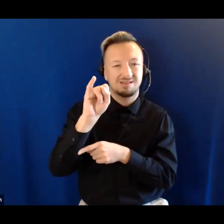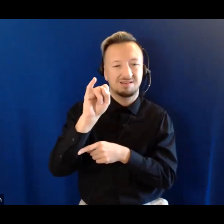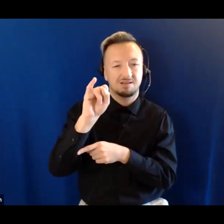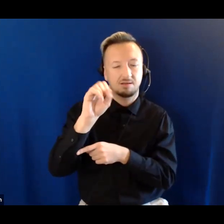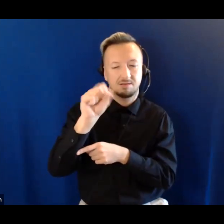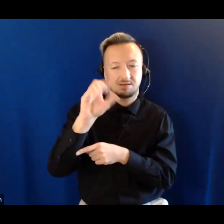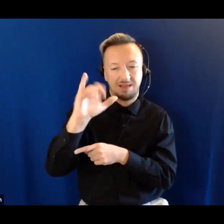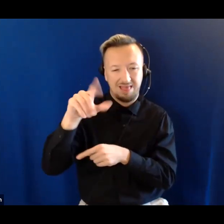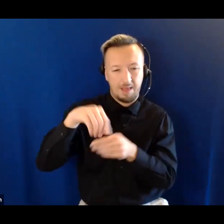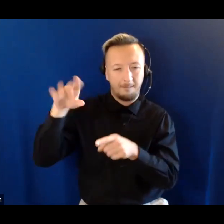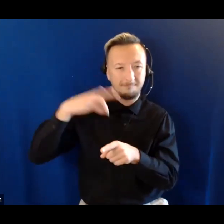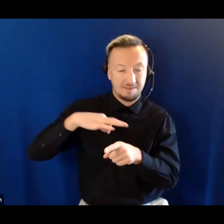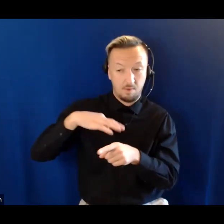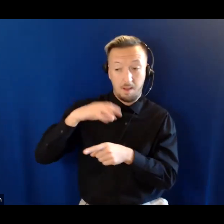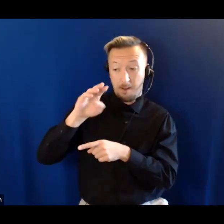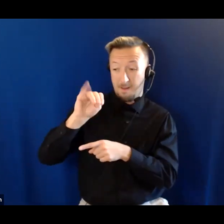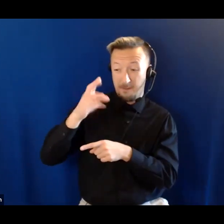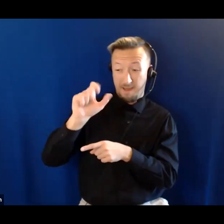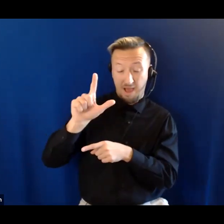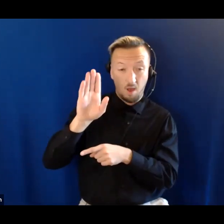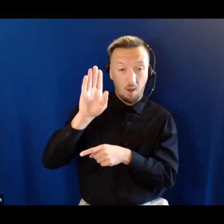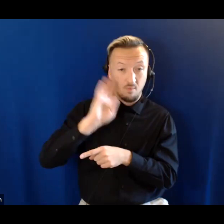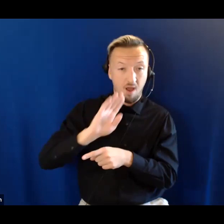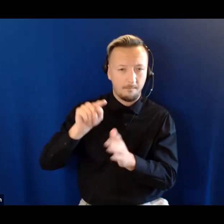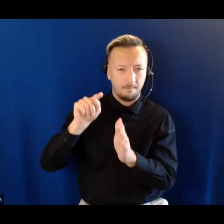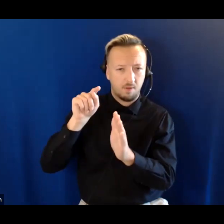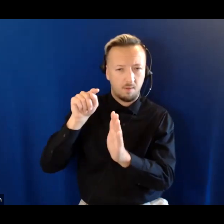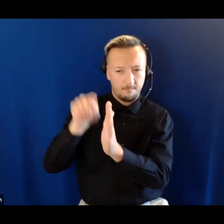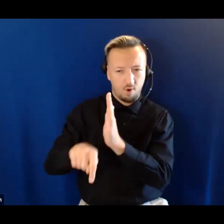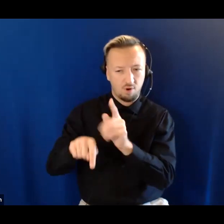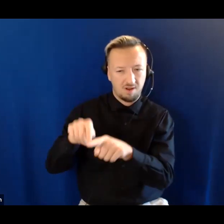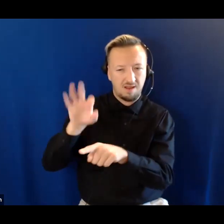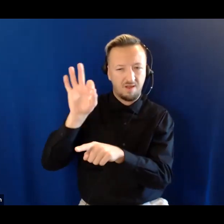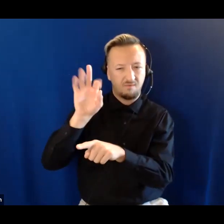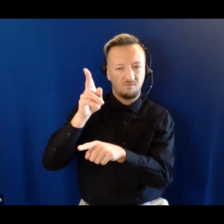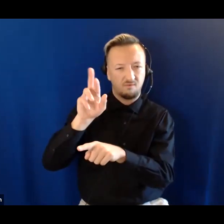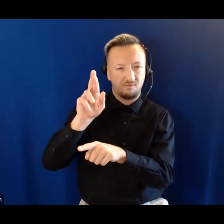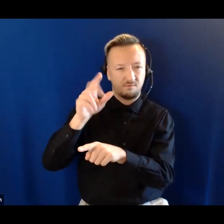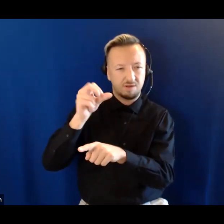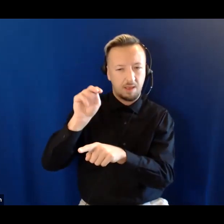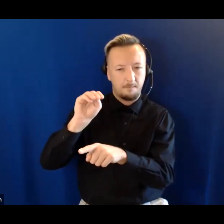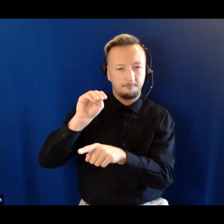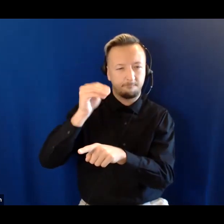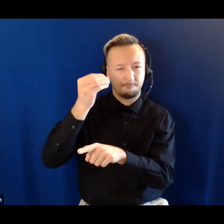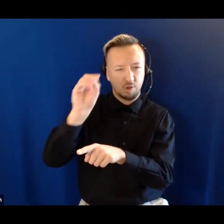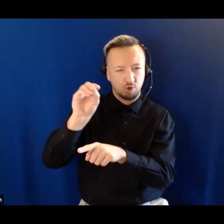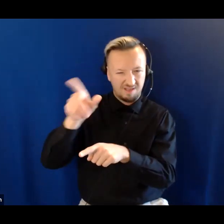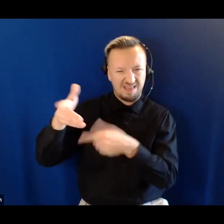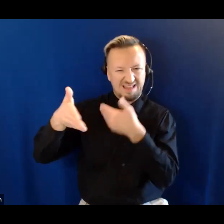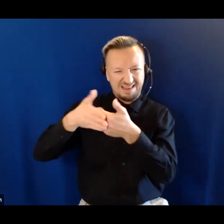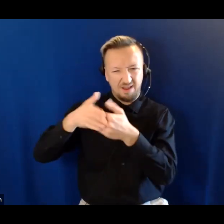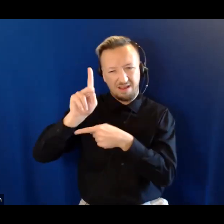happened is when Michael Brown was murdered in Ferguson, Missouri, which is situated right next to Kinloch, which is the first